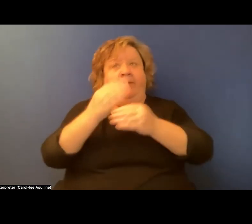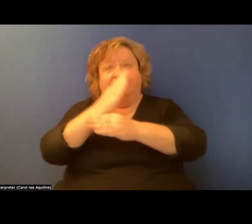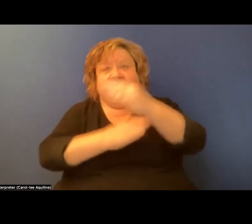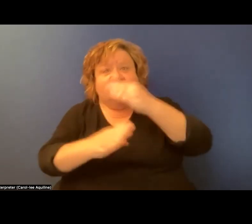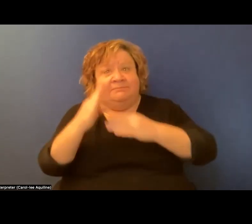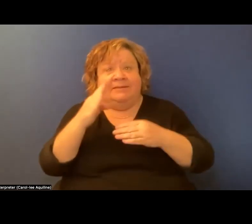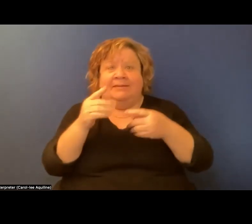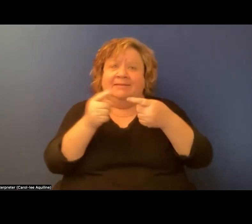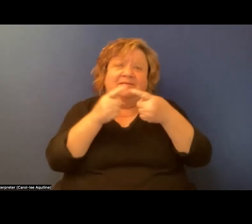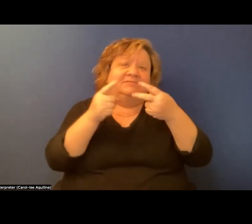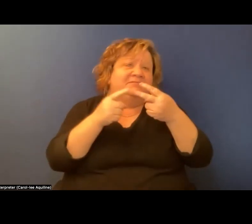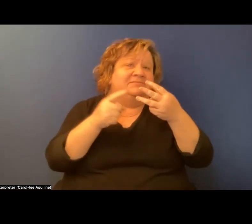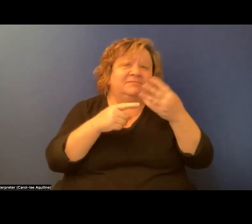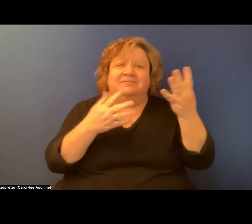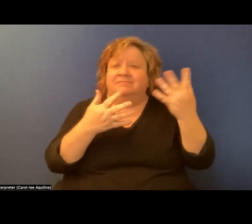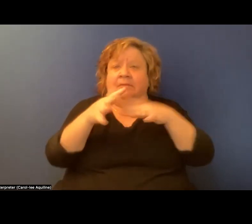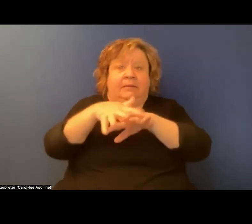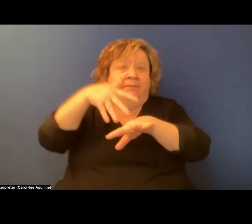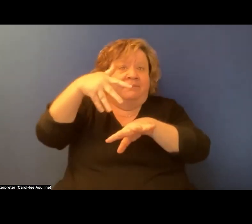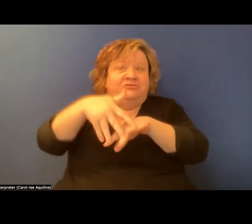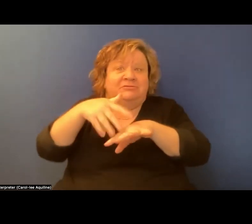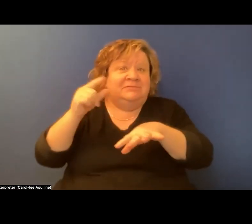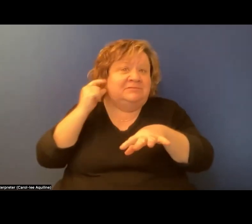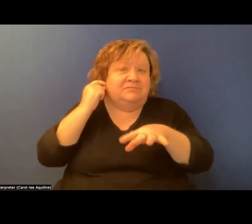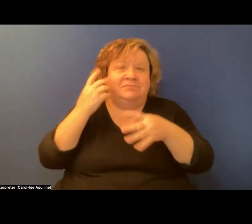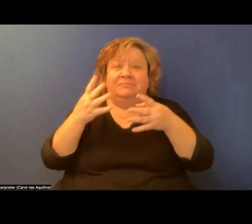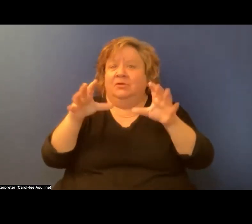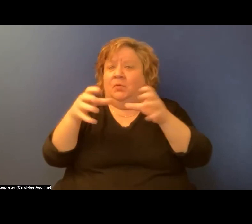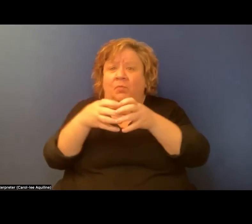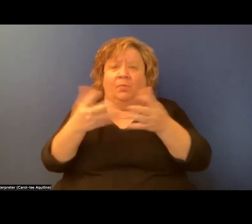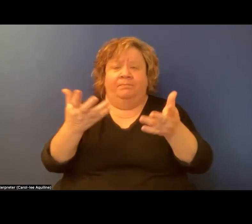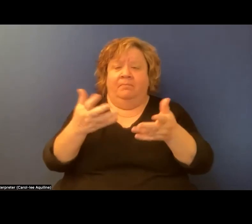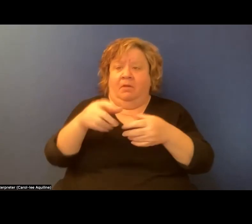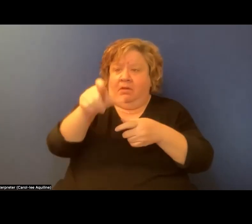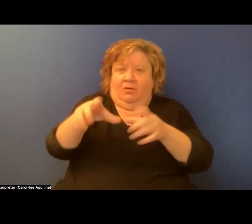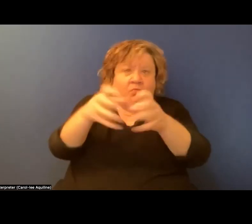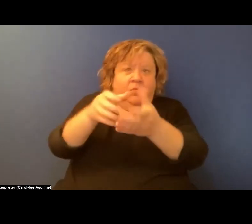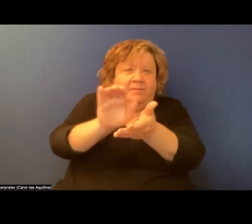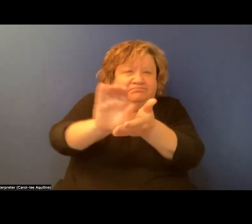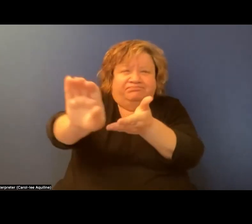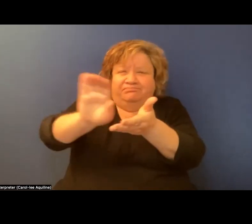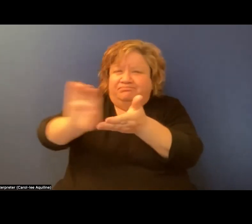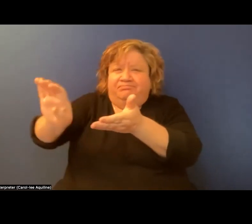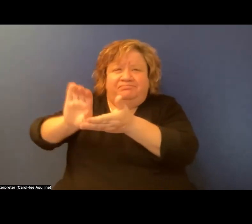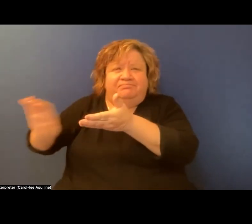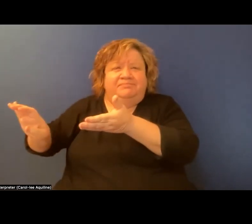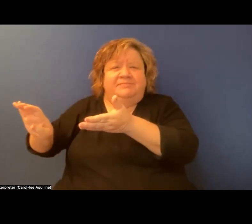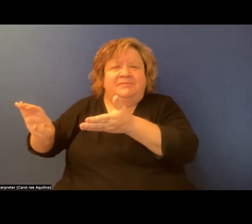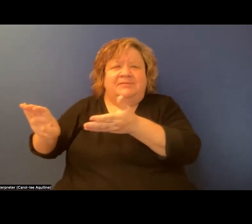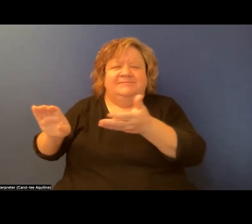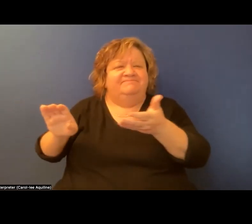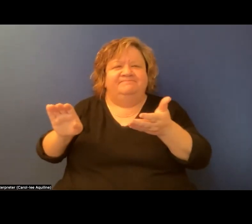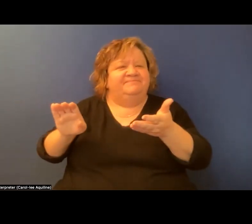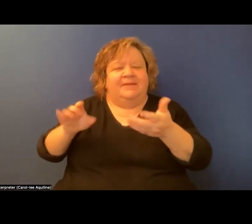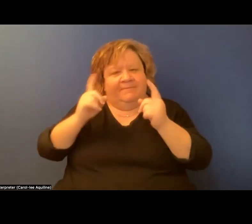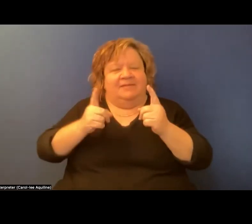Indigenous women with disabilities was quite highlighted today, but it's never enough, and we always can highlight more to make sure